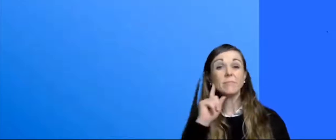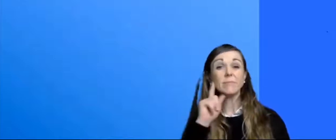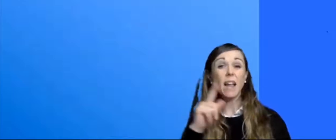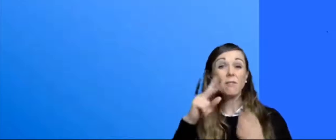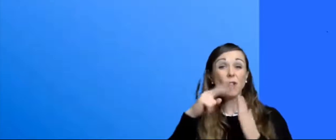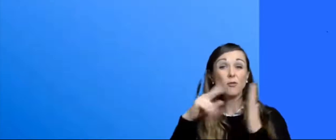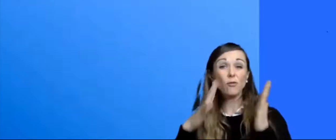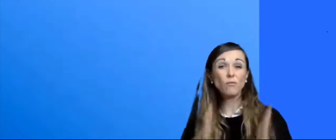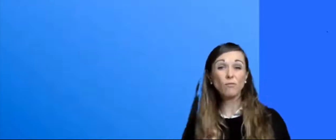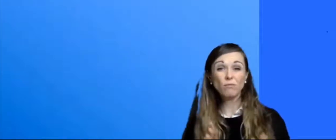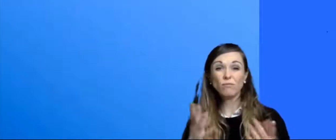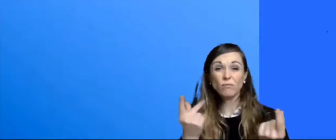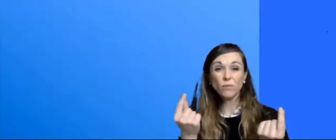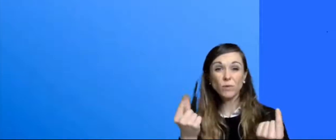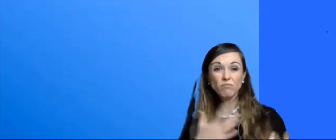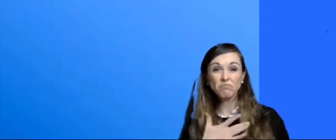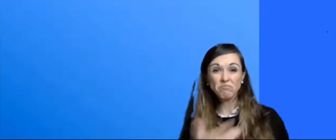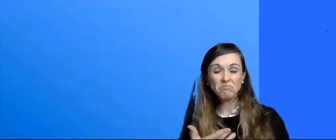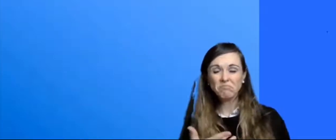Principle number 5.